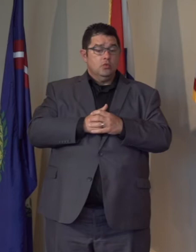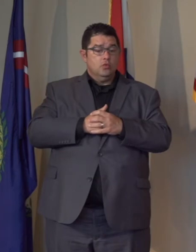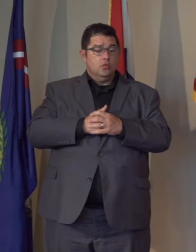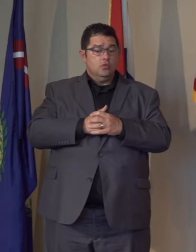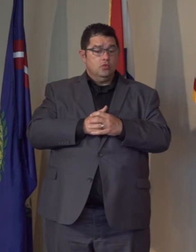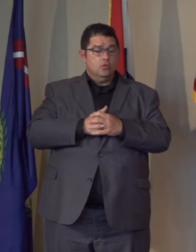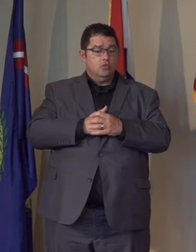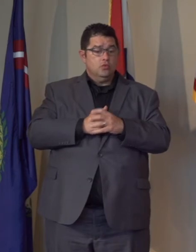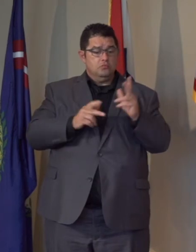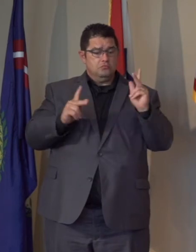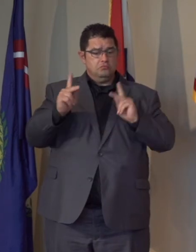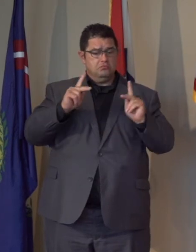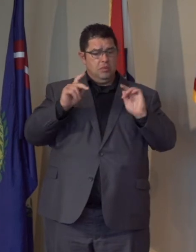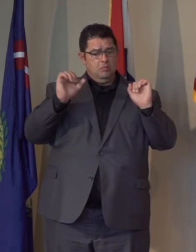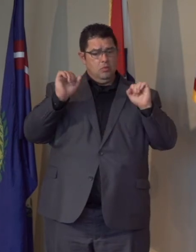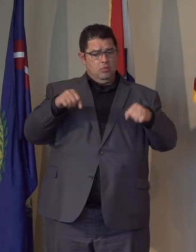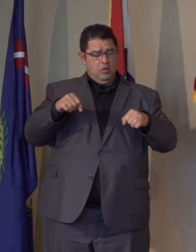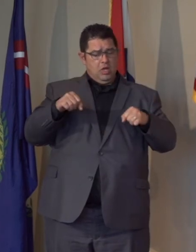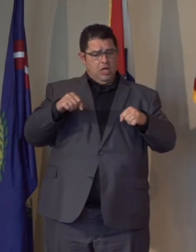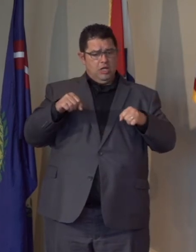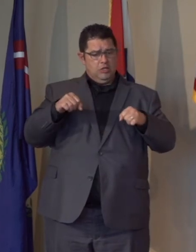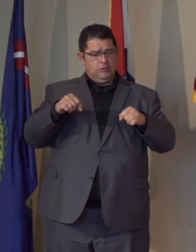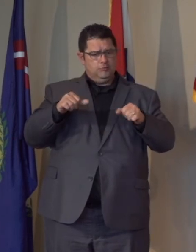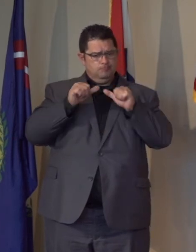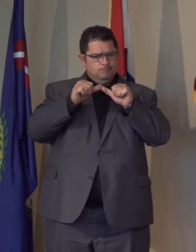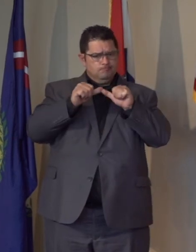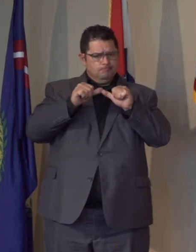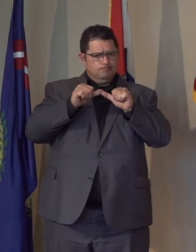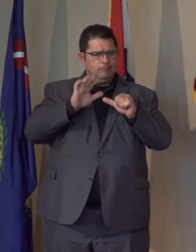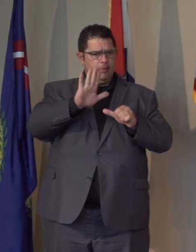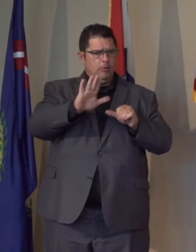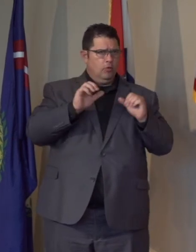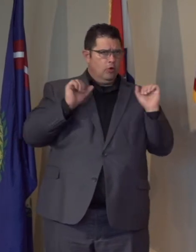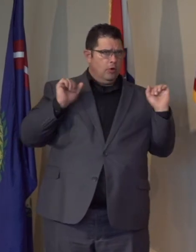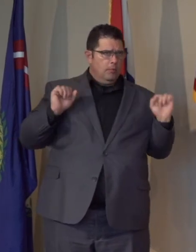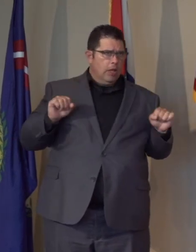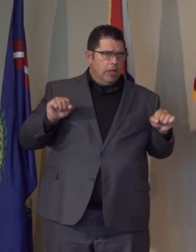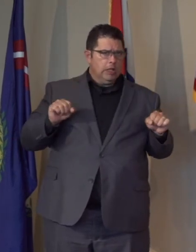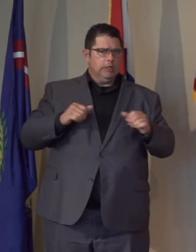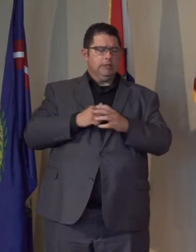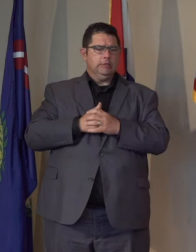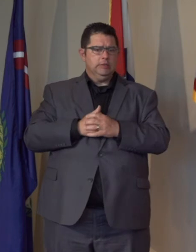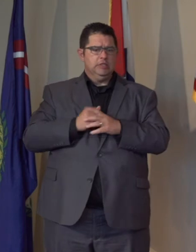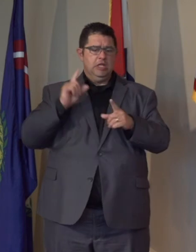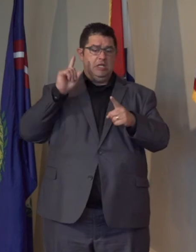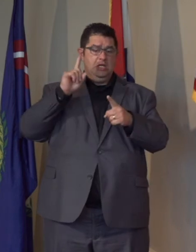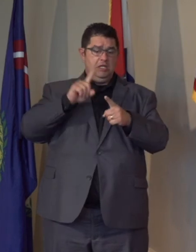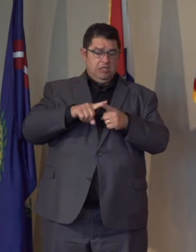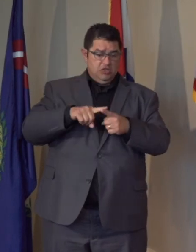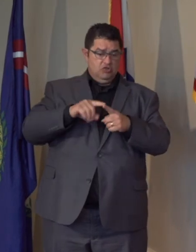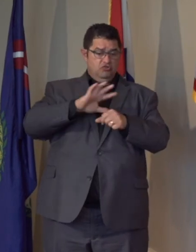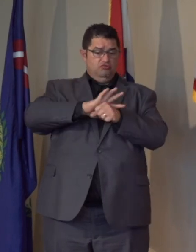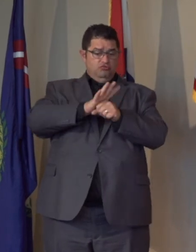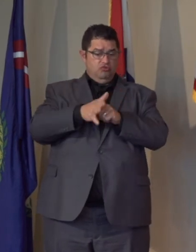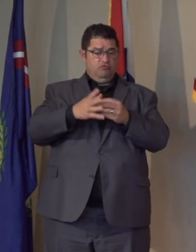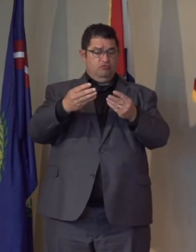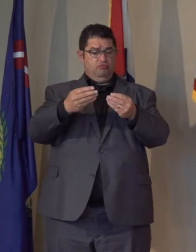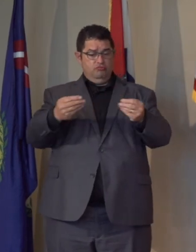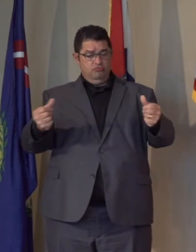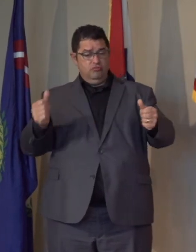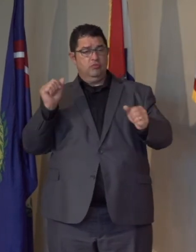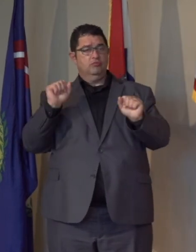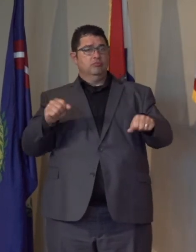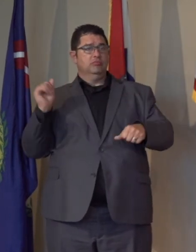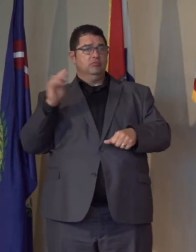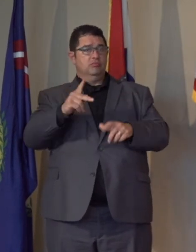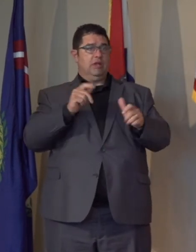hold their level of ability, improve their abilities until we get to the other side of this and we can go back to competitions. And